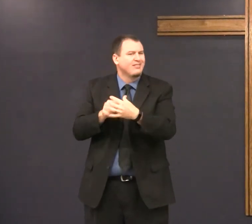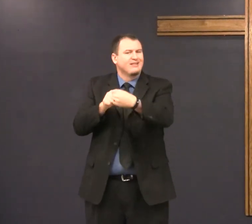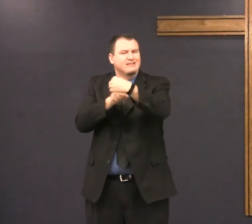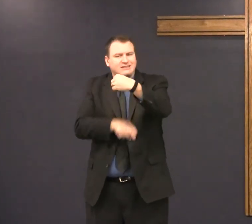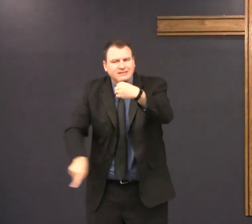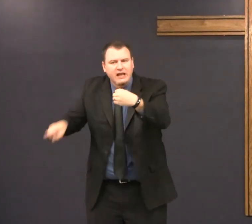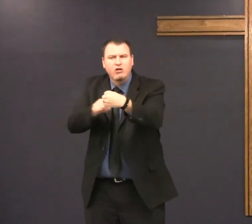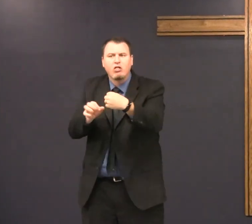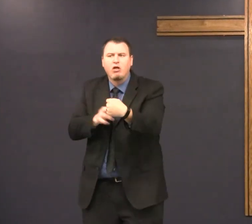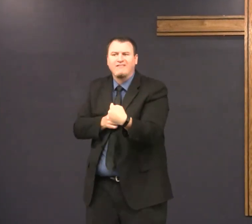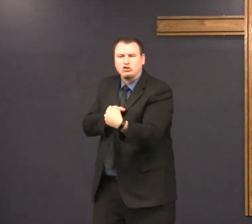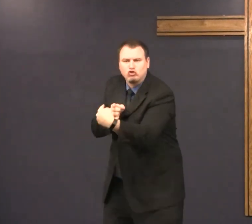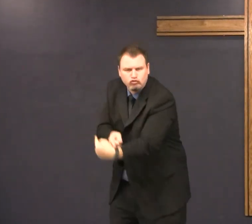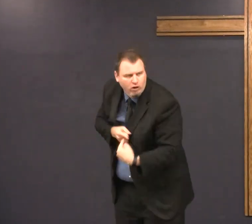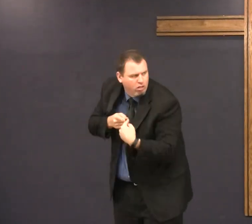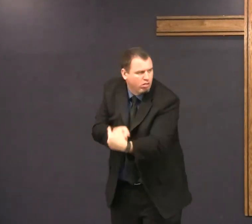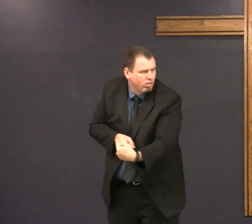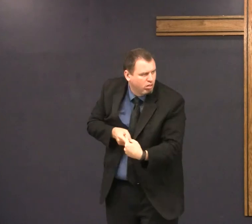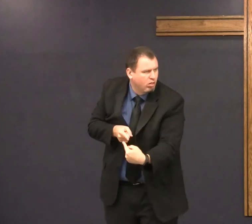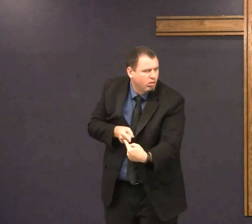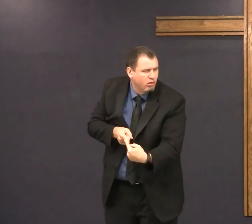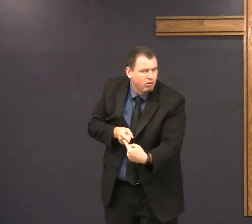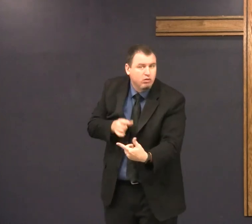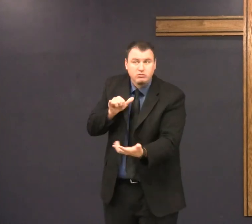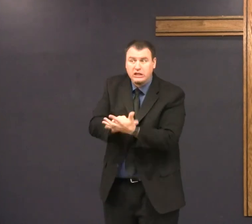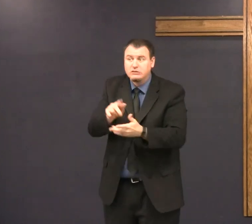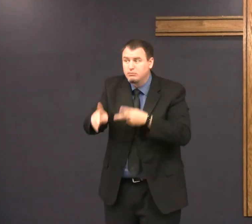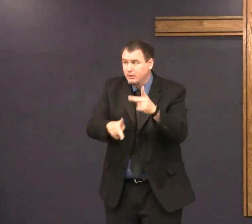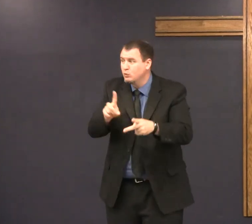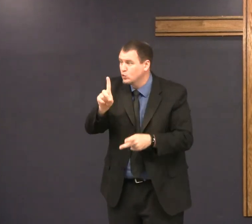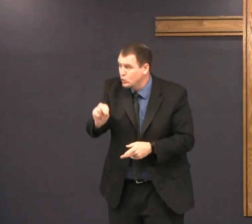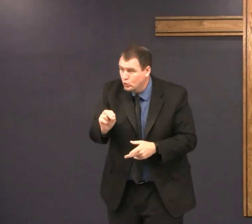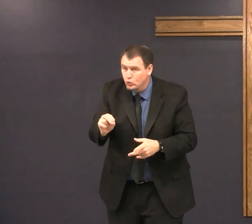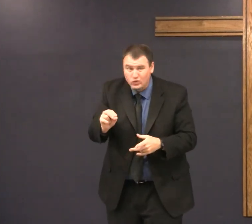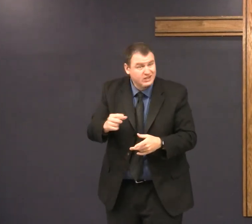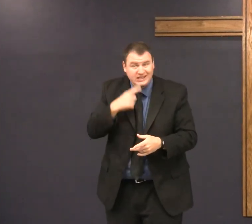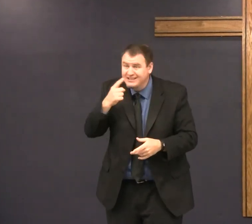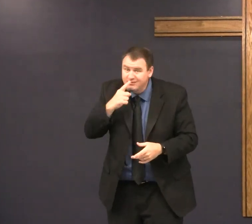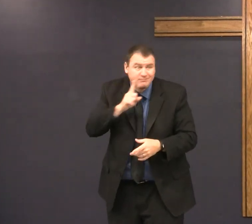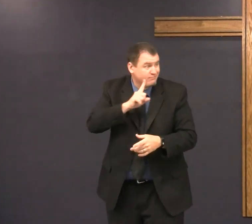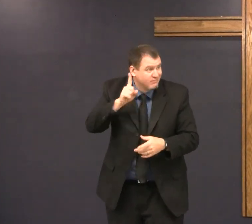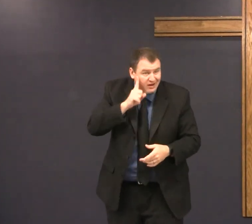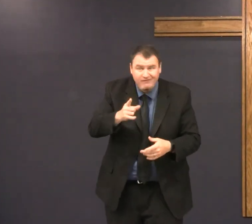And I become trapped in this circle of struggle. That's what people do.